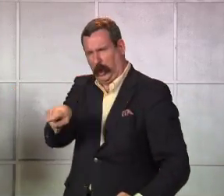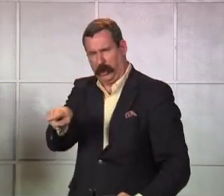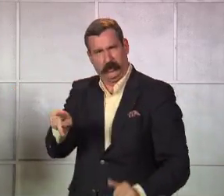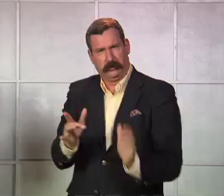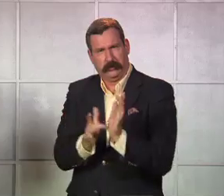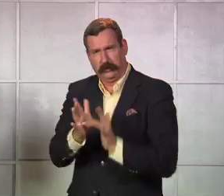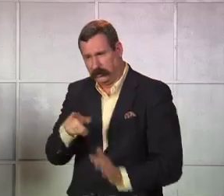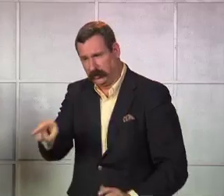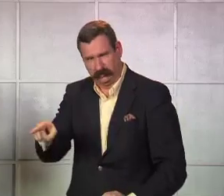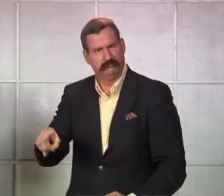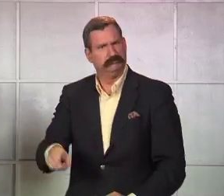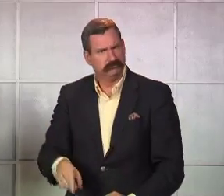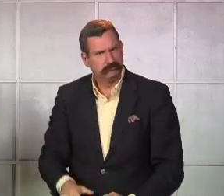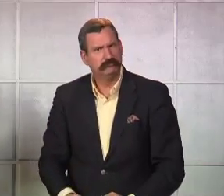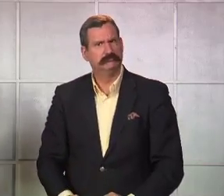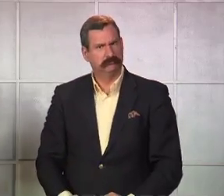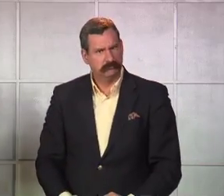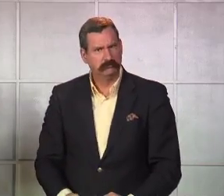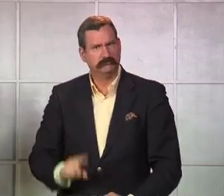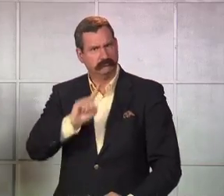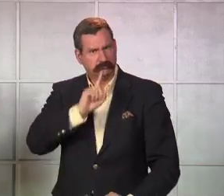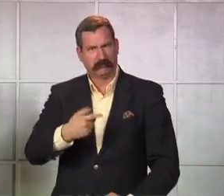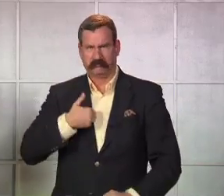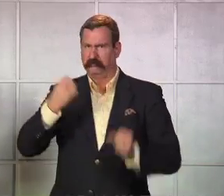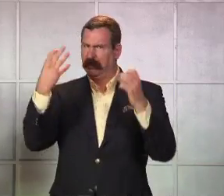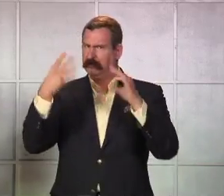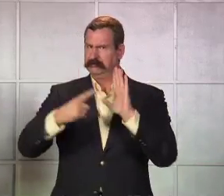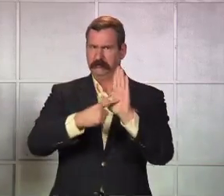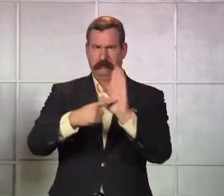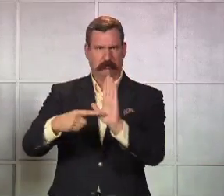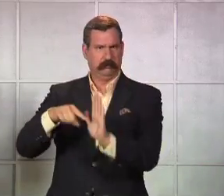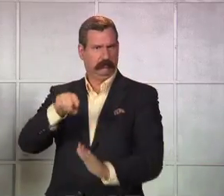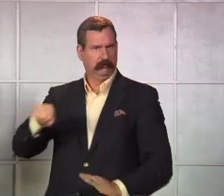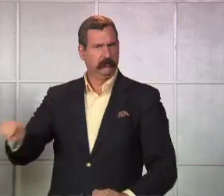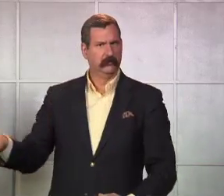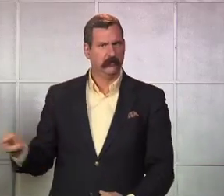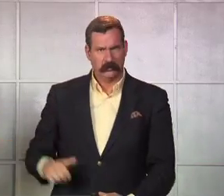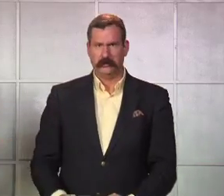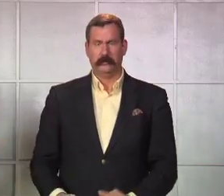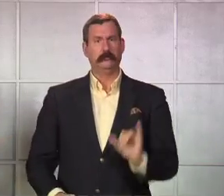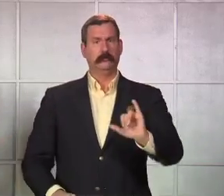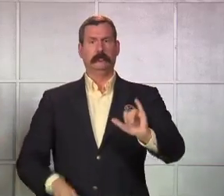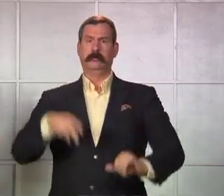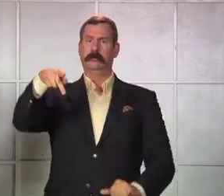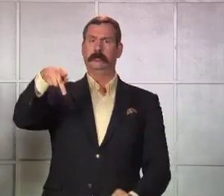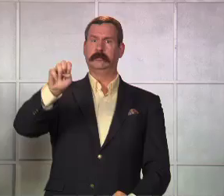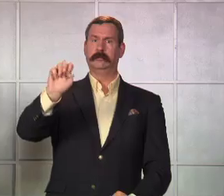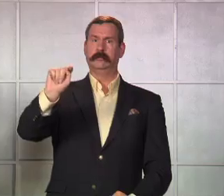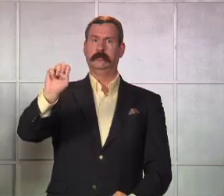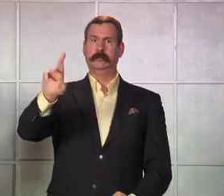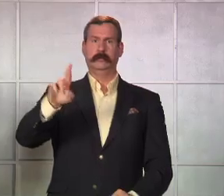Jesus provides for group leadership. One example is when Jesus told Peter,